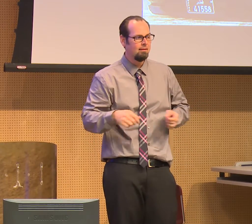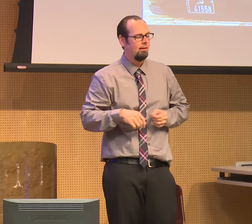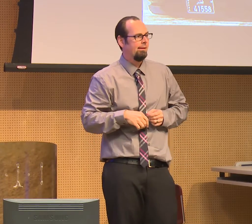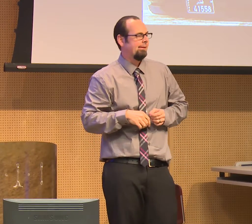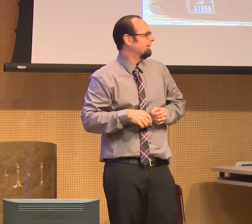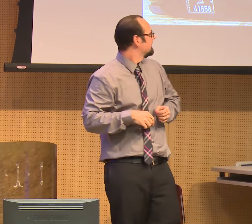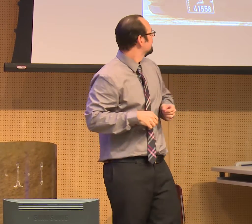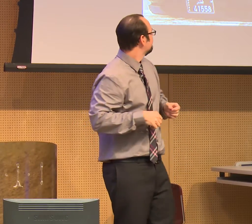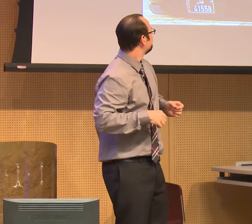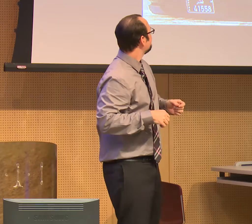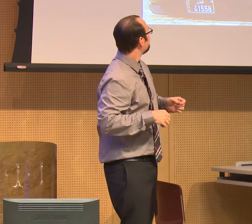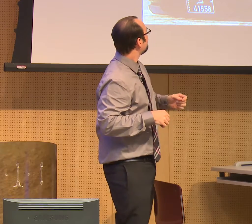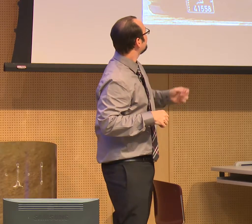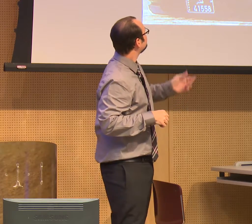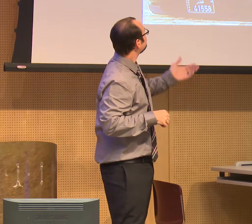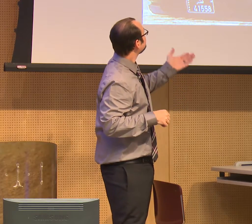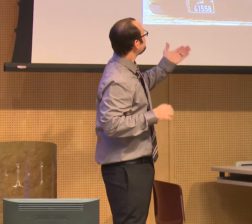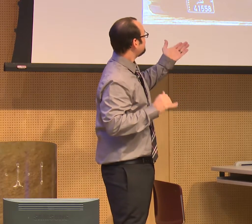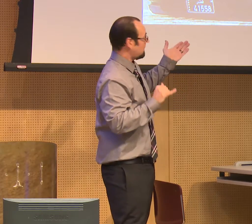for communicating.